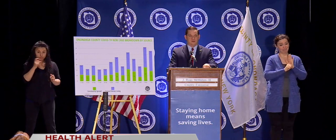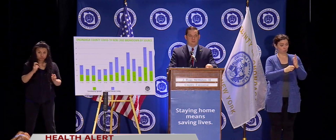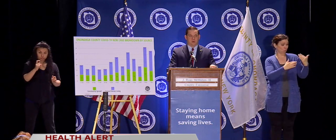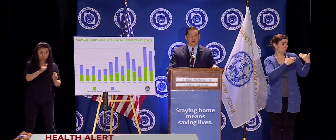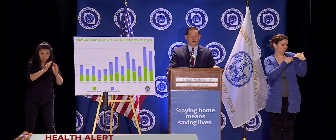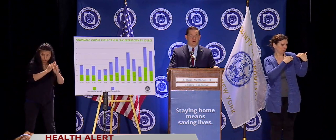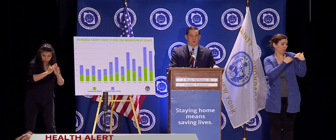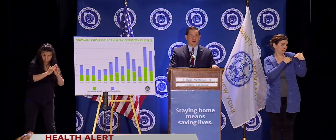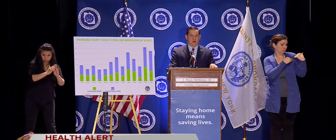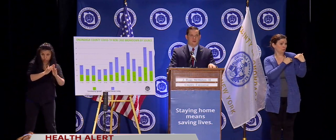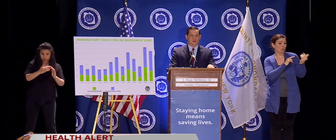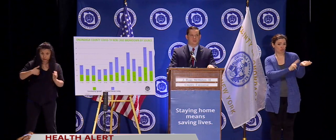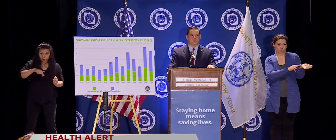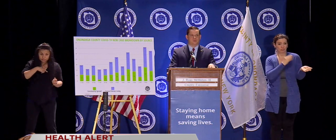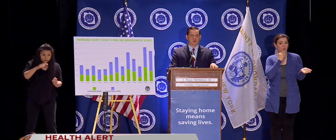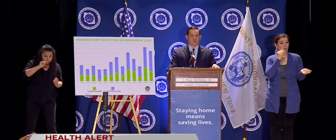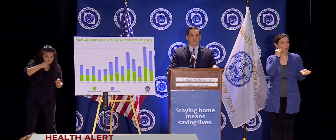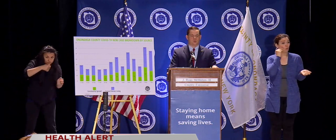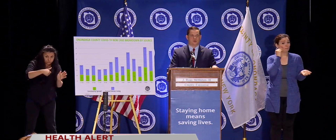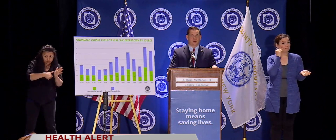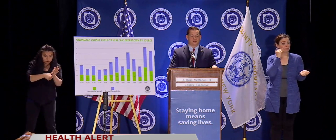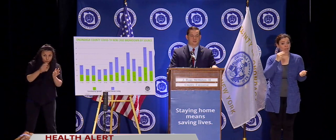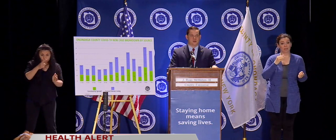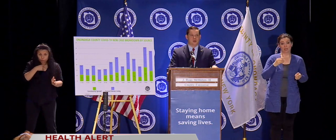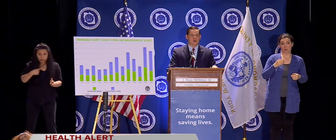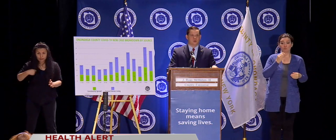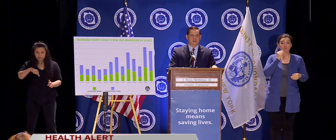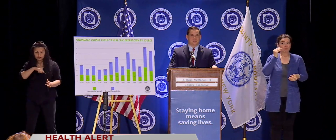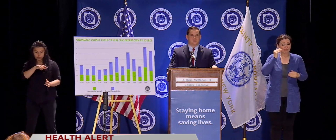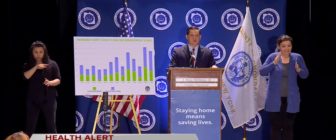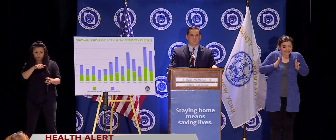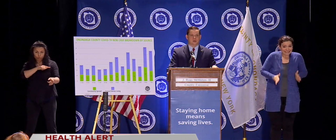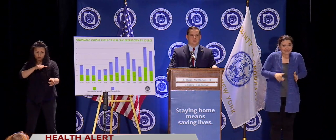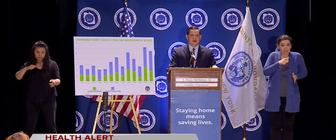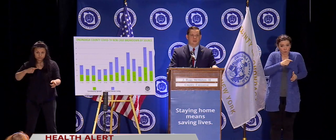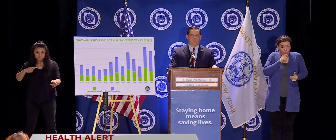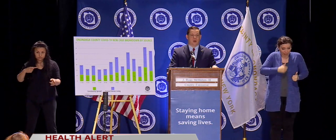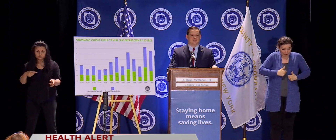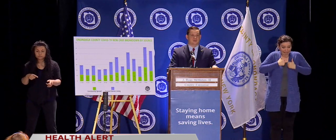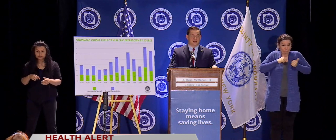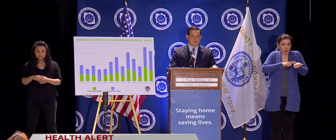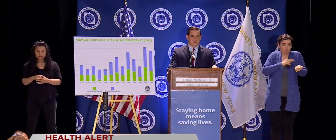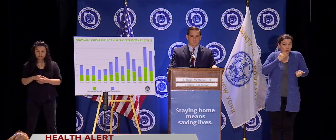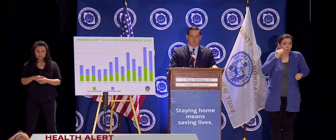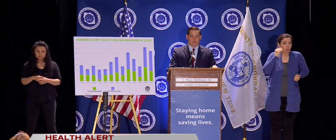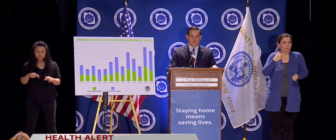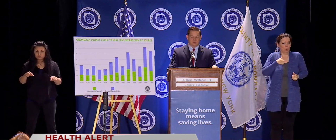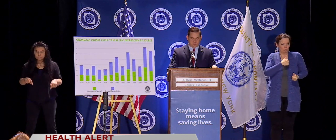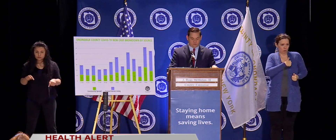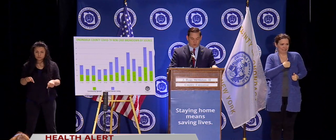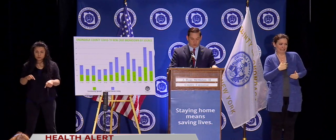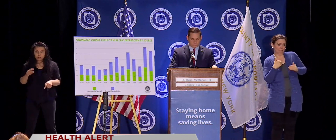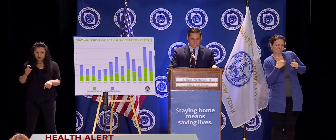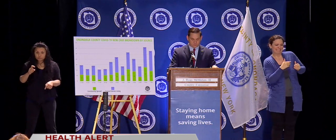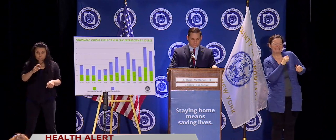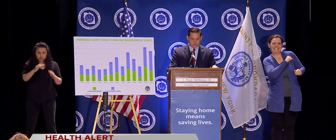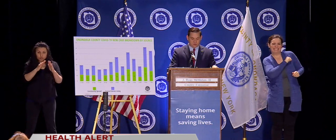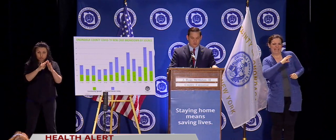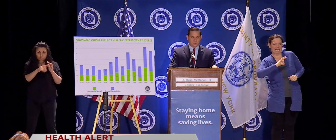now have a protocol where all the nursing homes are working with us related to proactive testing of employees moving